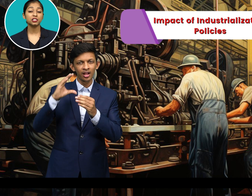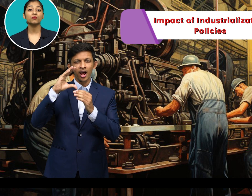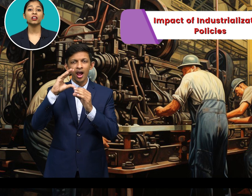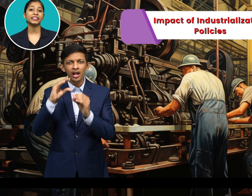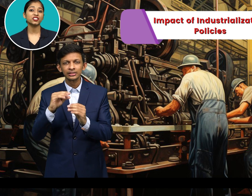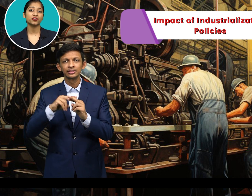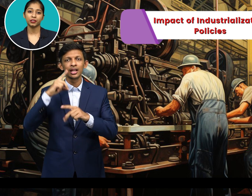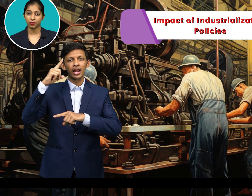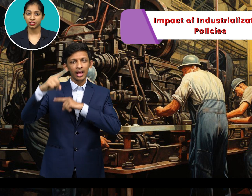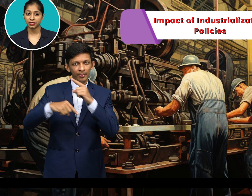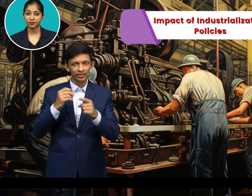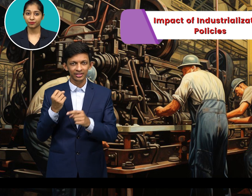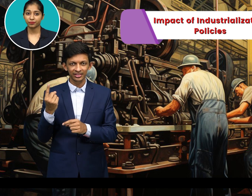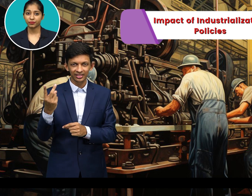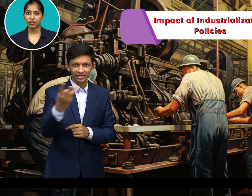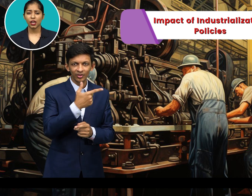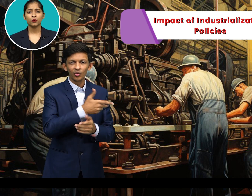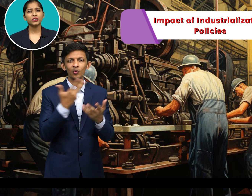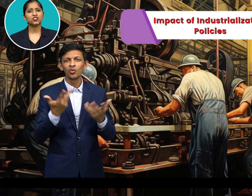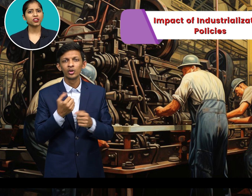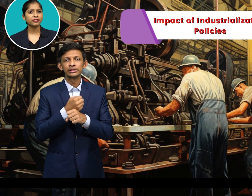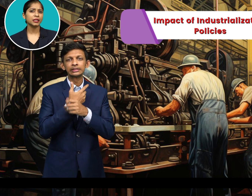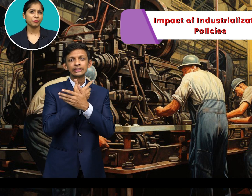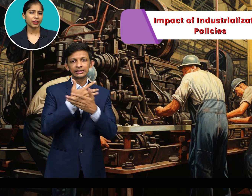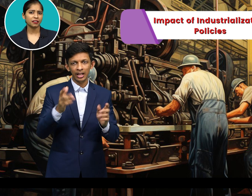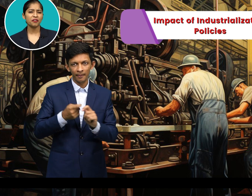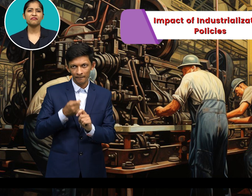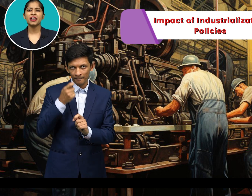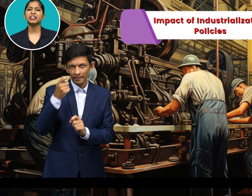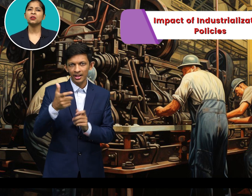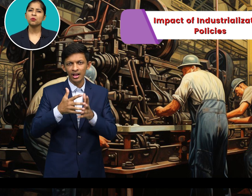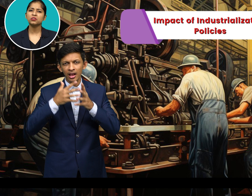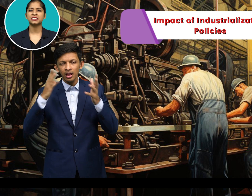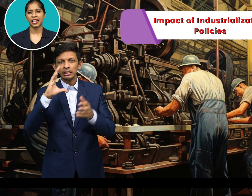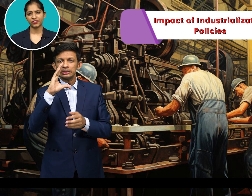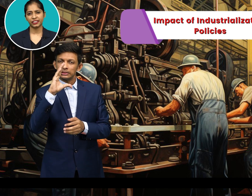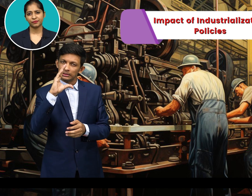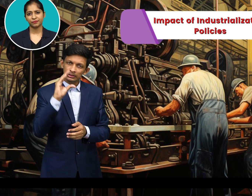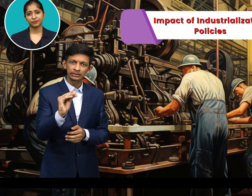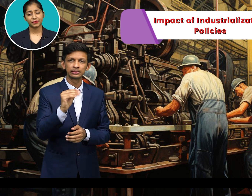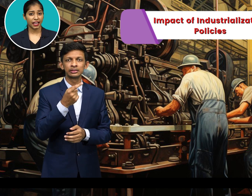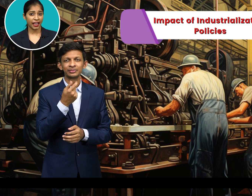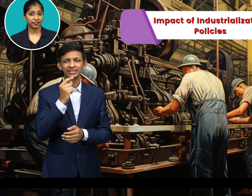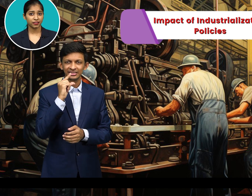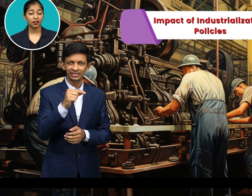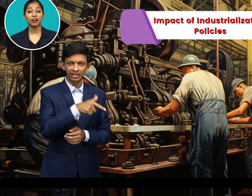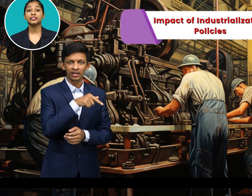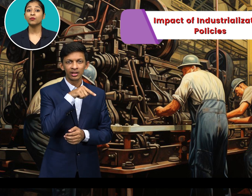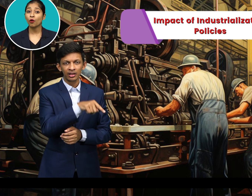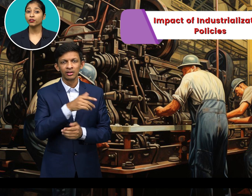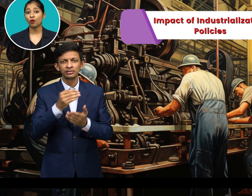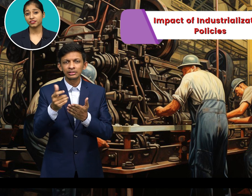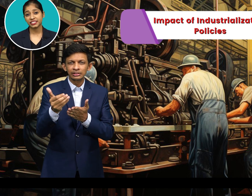employed in small industrial units, which generally pay a very low salary and